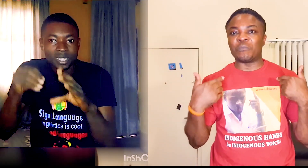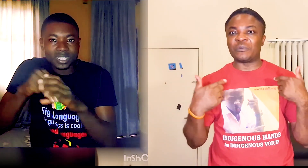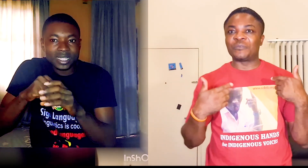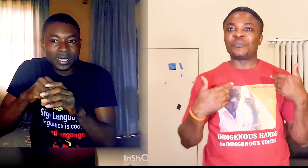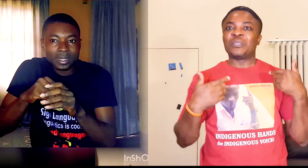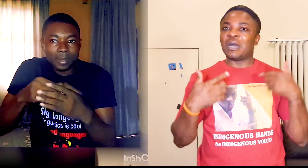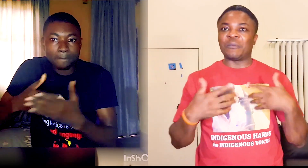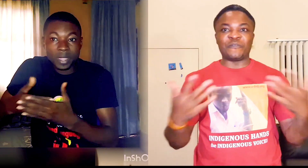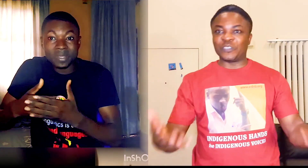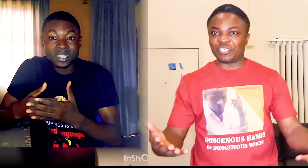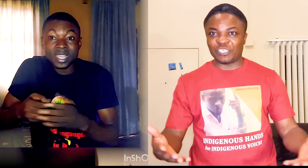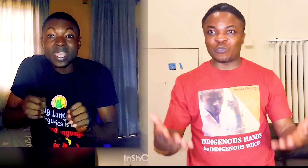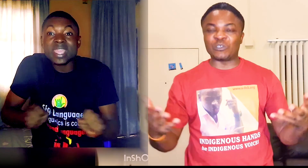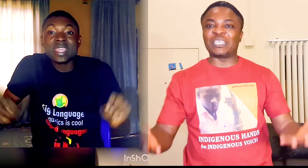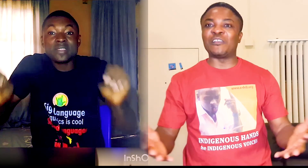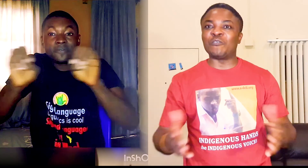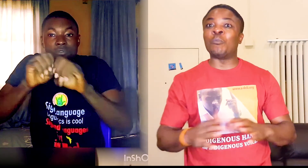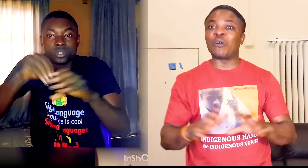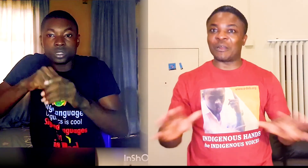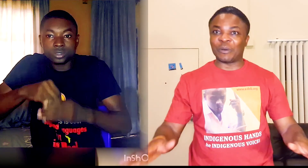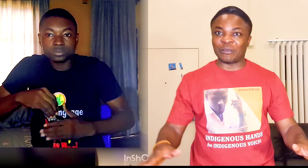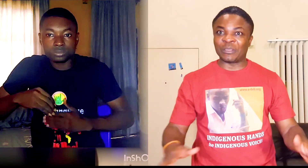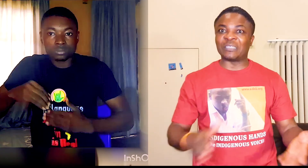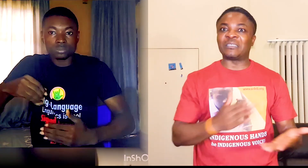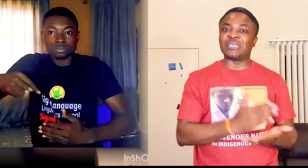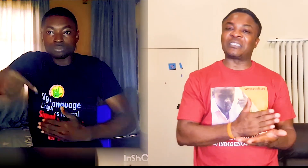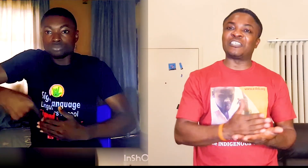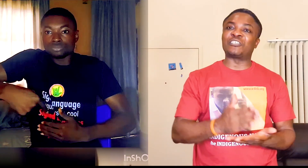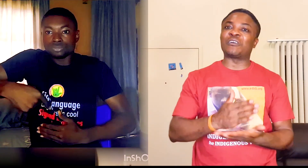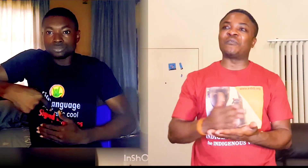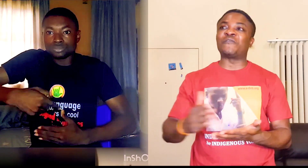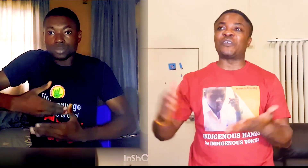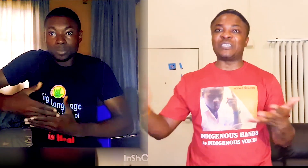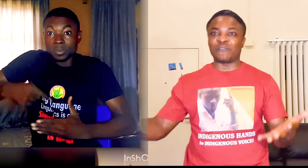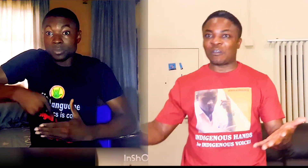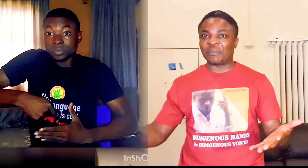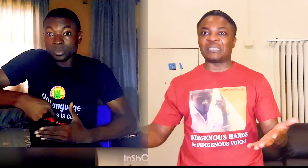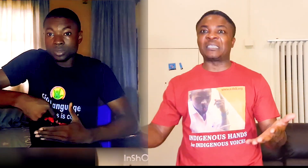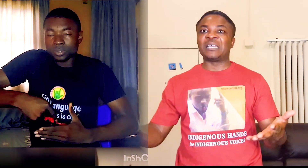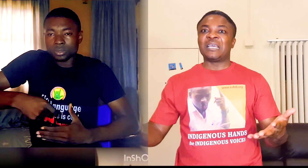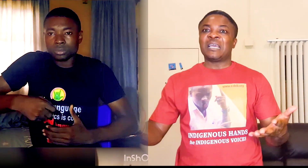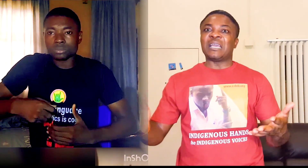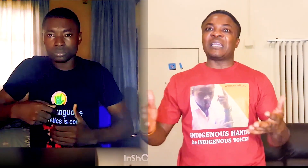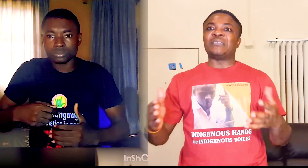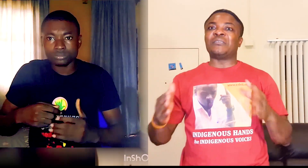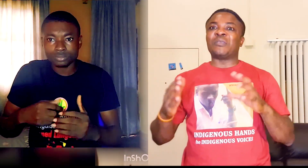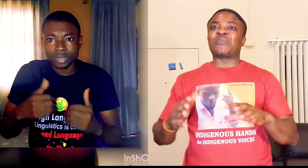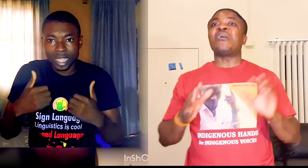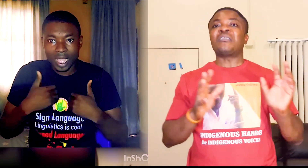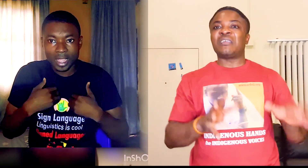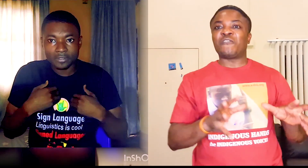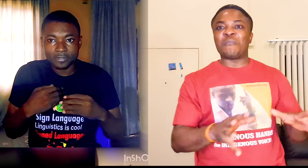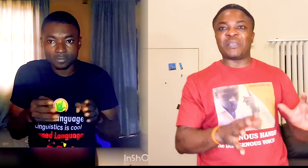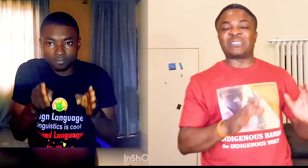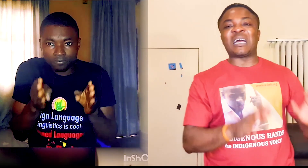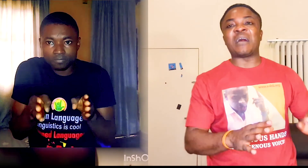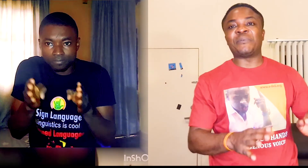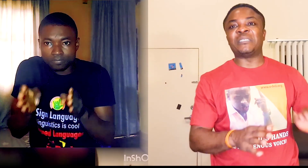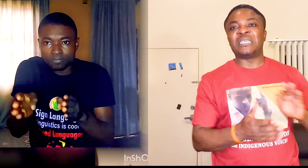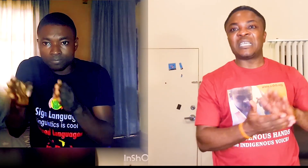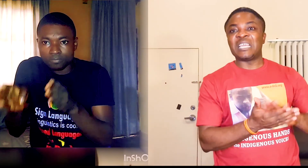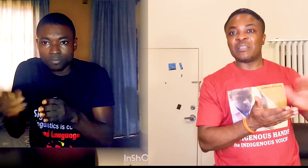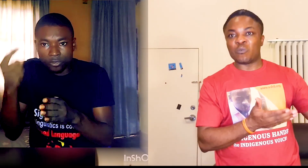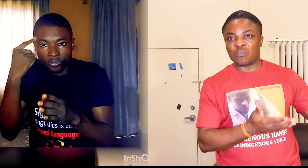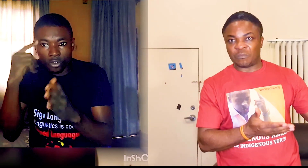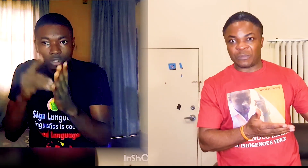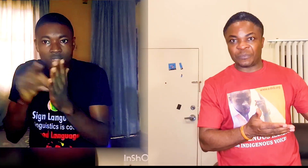the womb. And physicians will tell you more about this, the stages of different development. And there are developments that